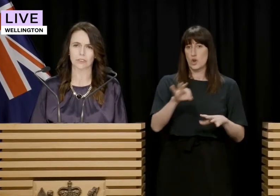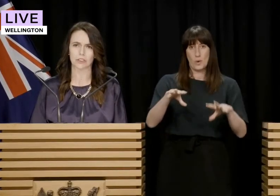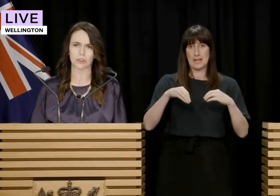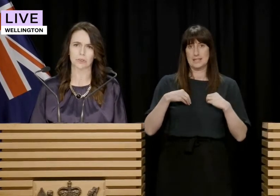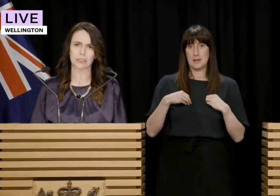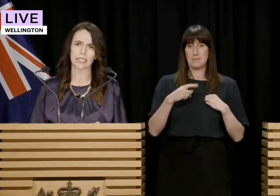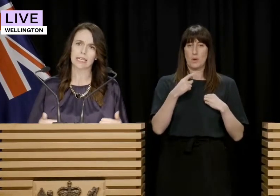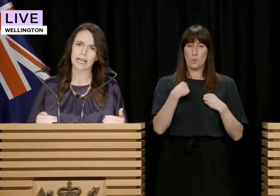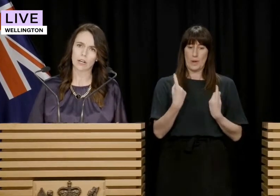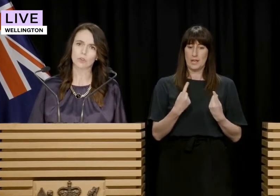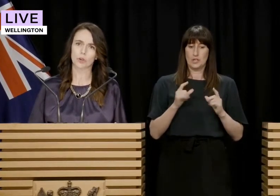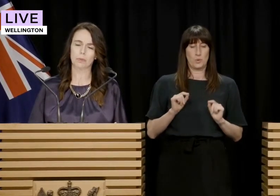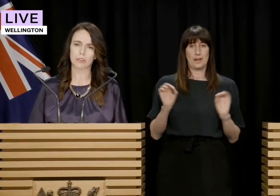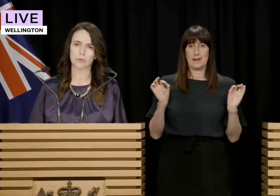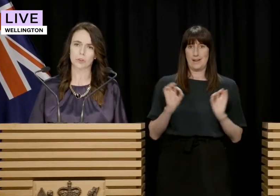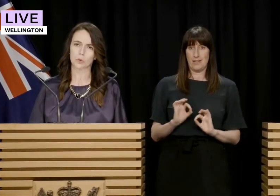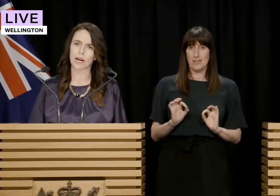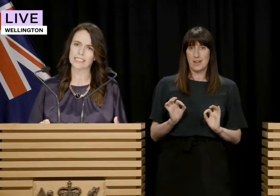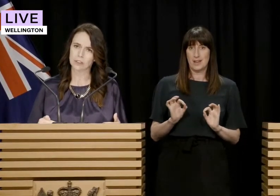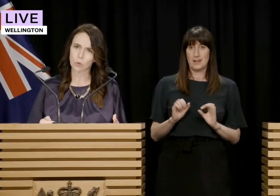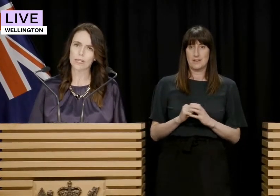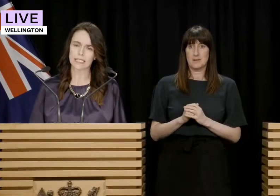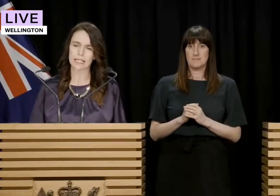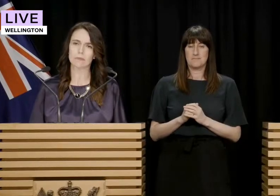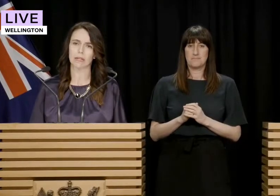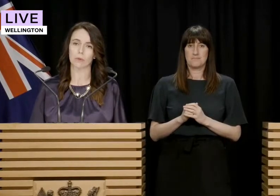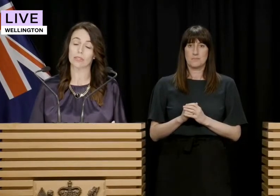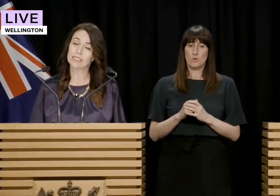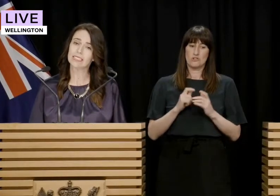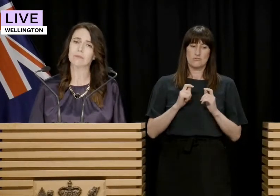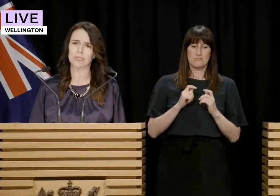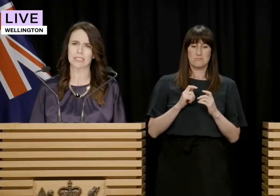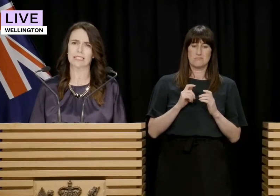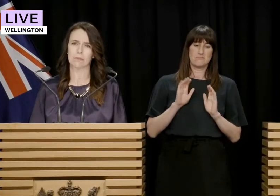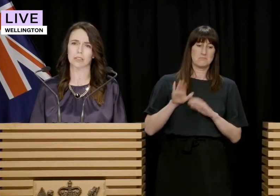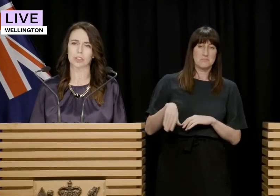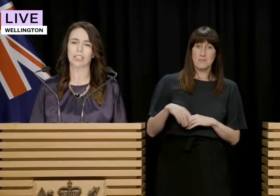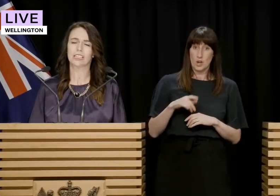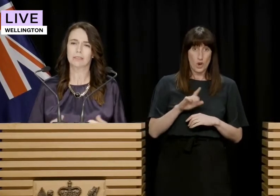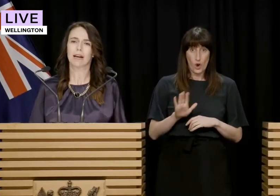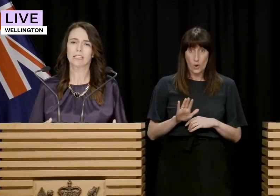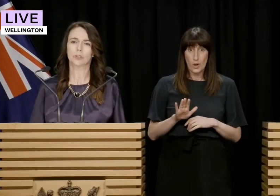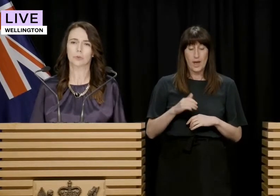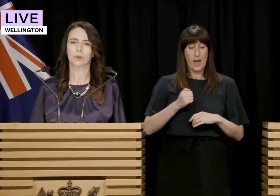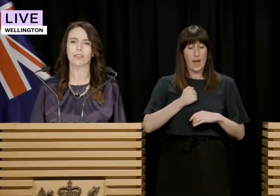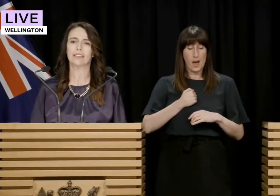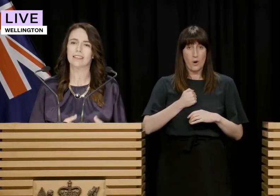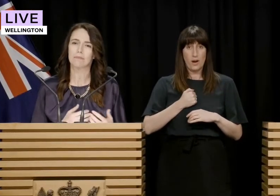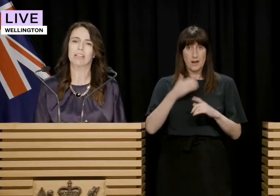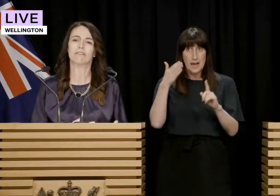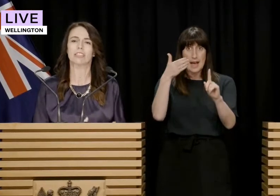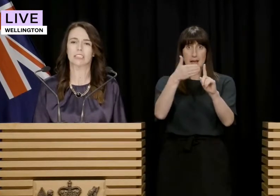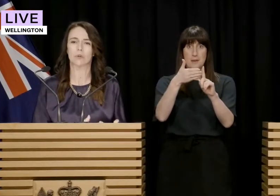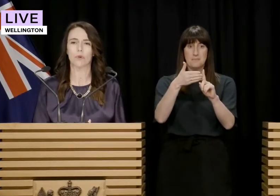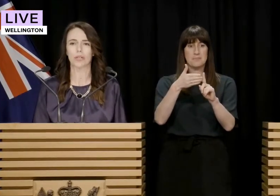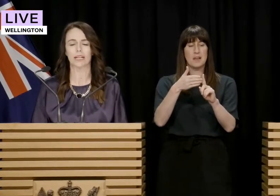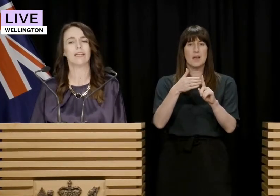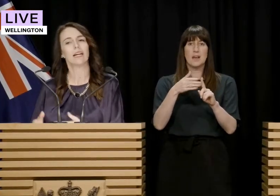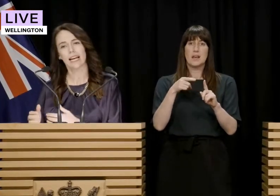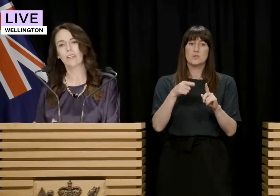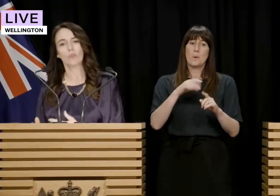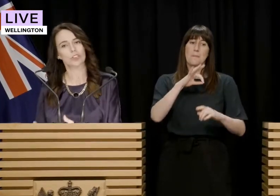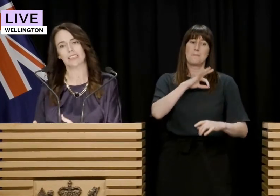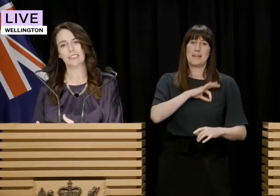lightly those issues. Our job is to ensure, as it always has been when this scheme was established, to make sure that it benefits the